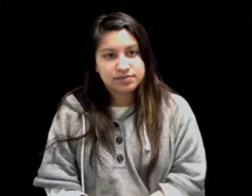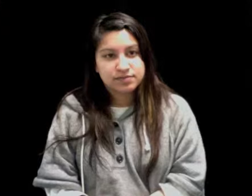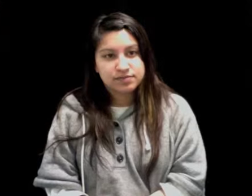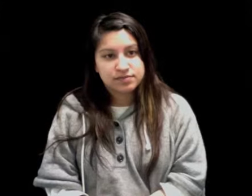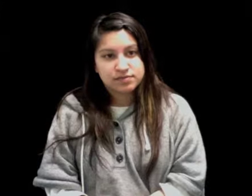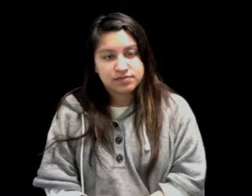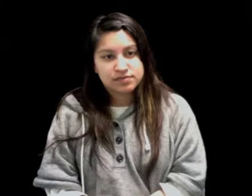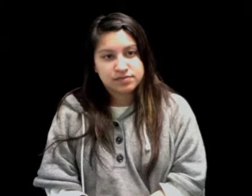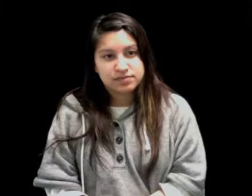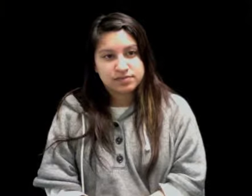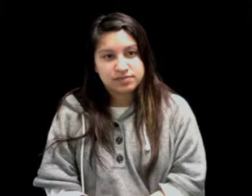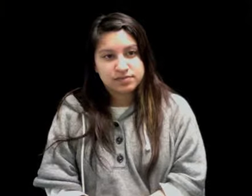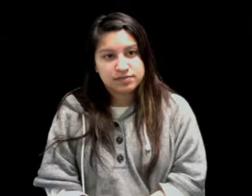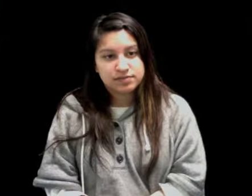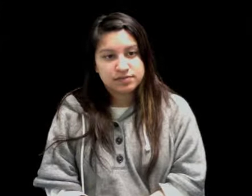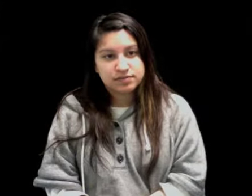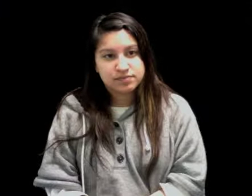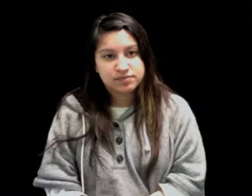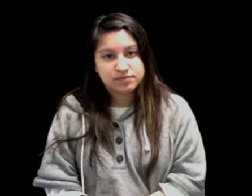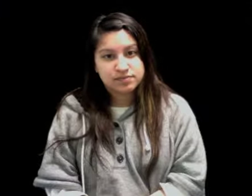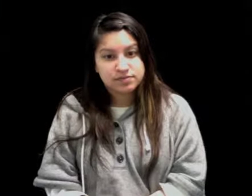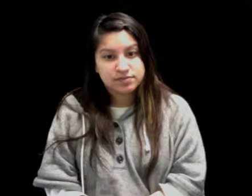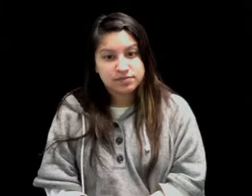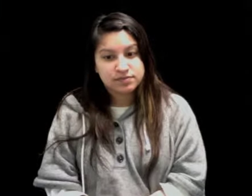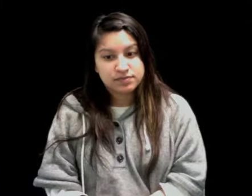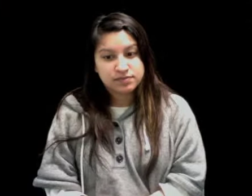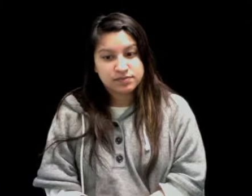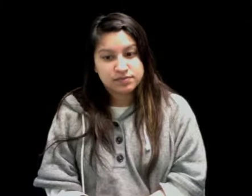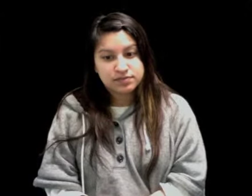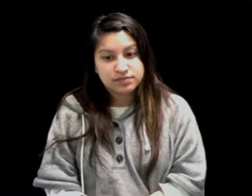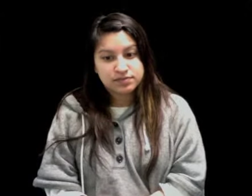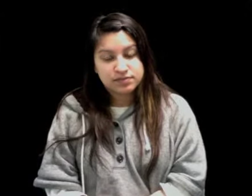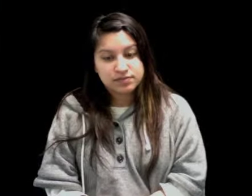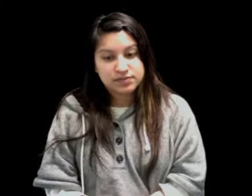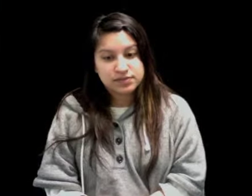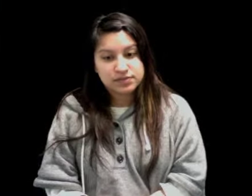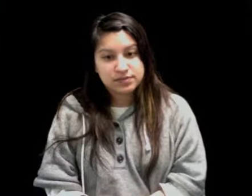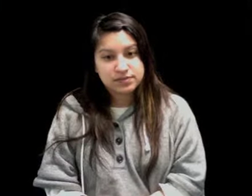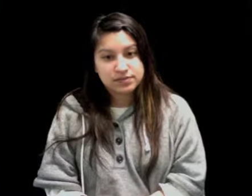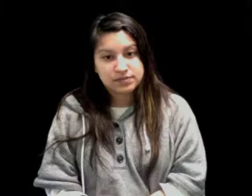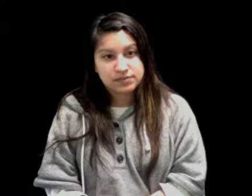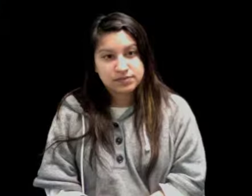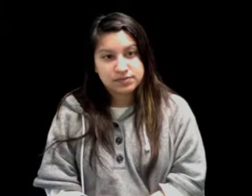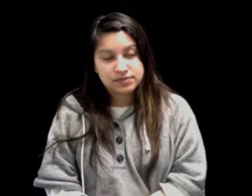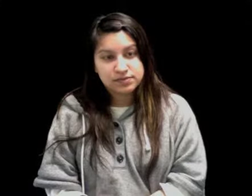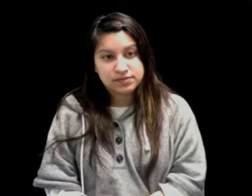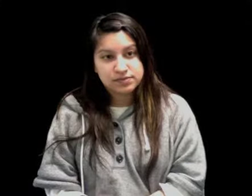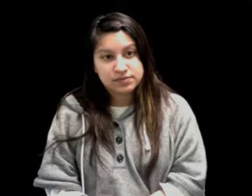Webster, racism is any program or practice of racial discrimination,